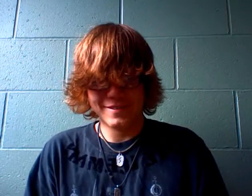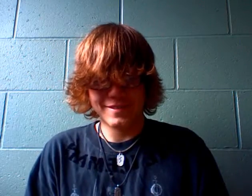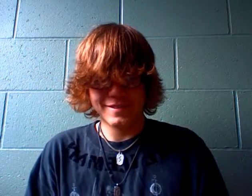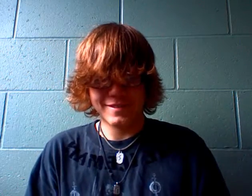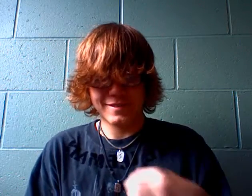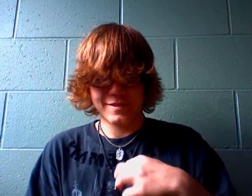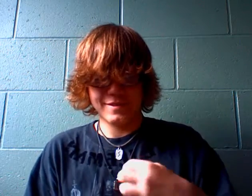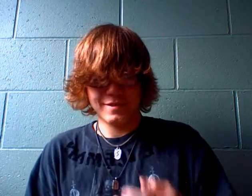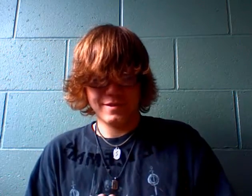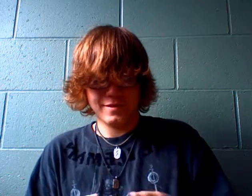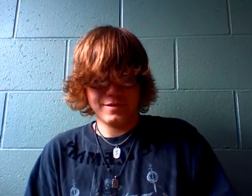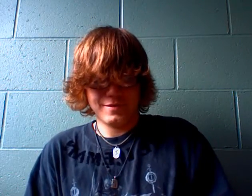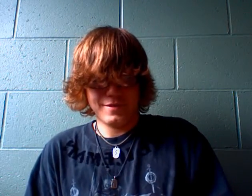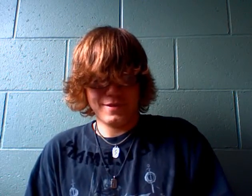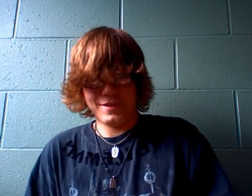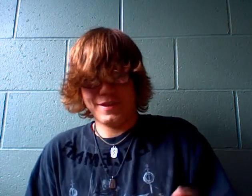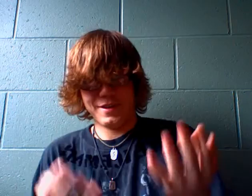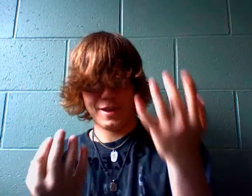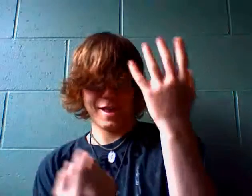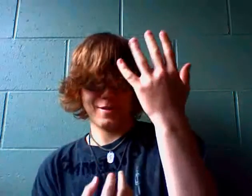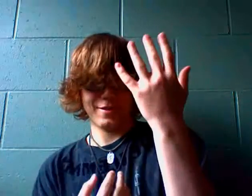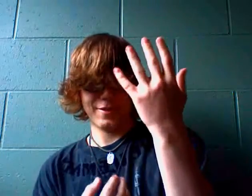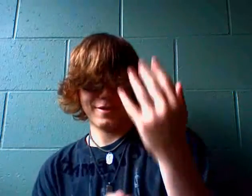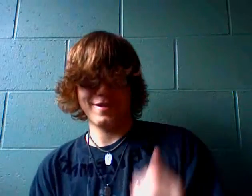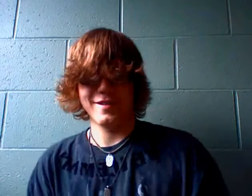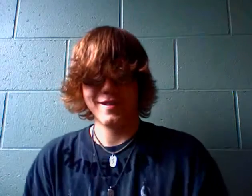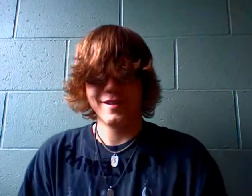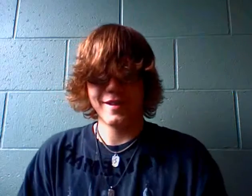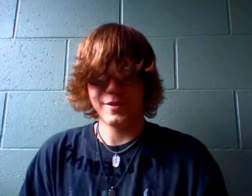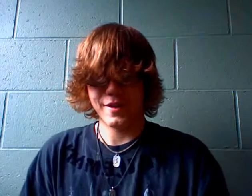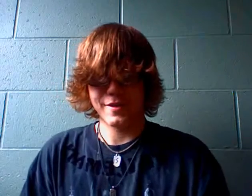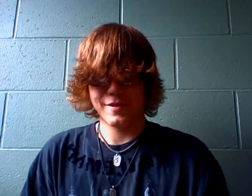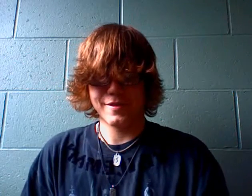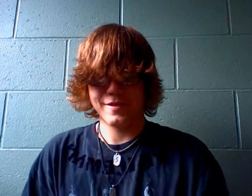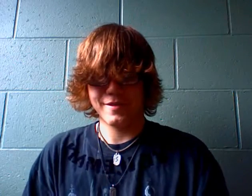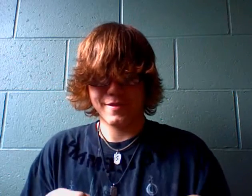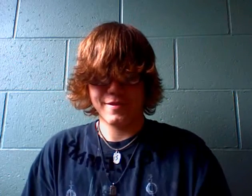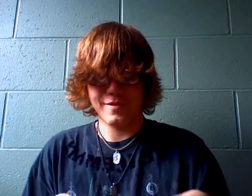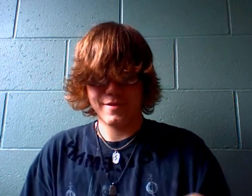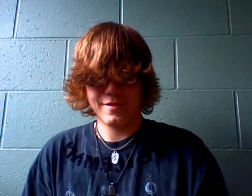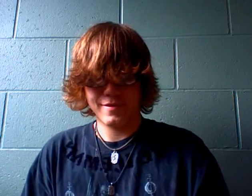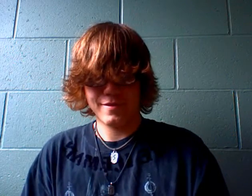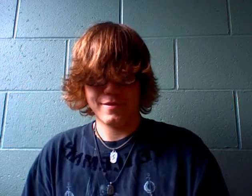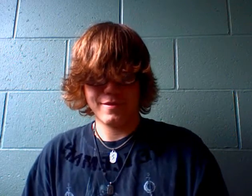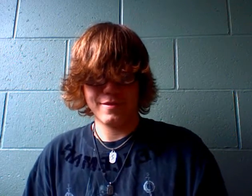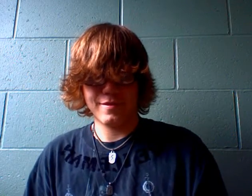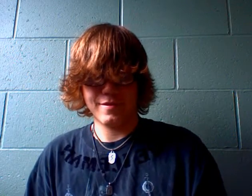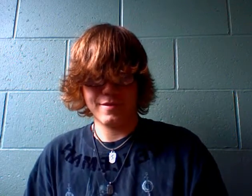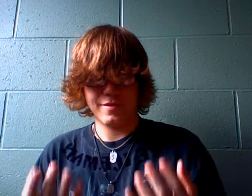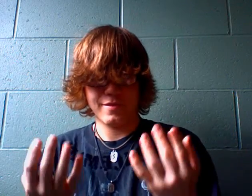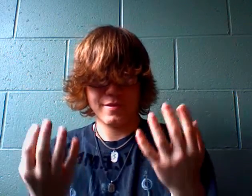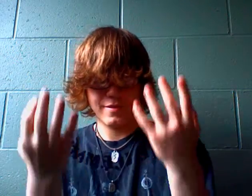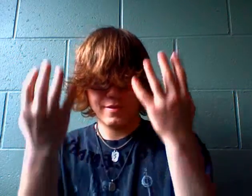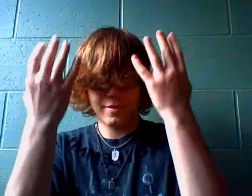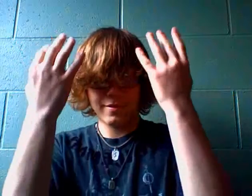I fell into a burning ring of fire. I went down, down, down, and the flames went